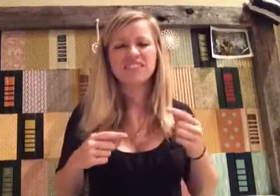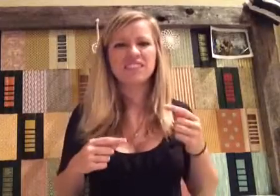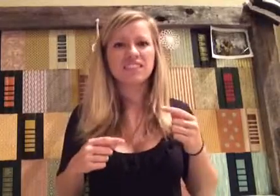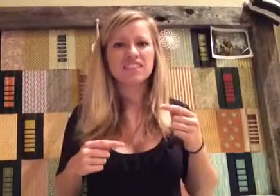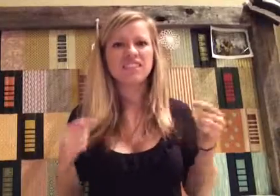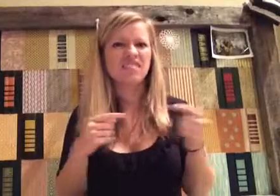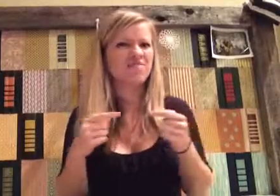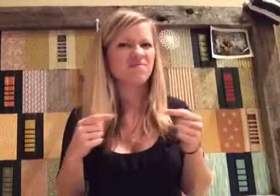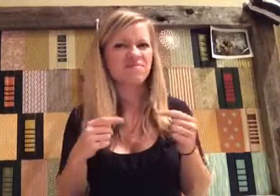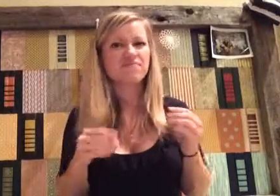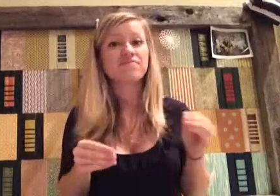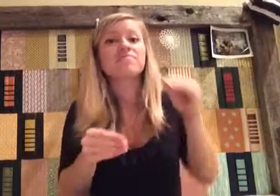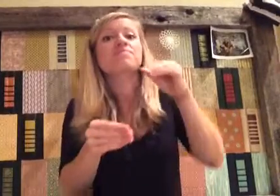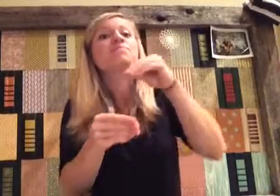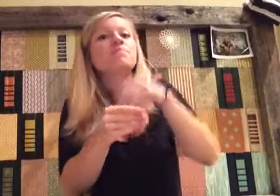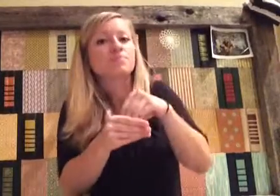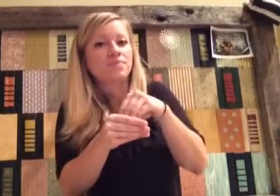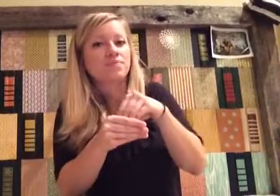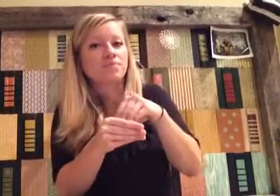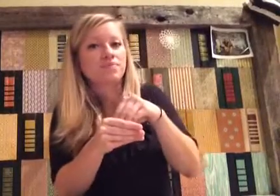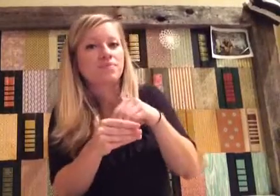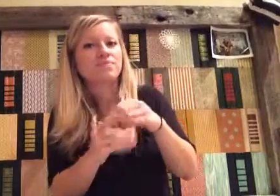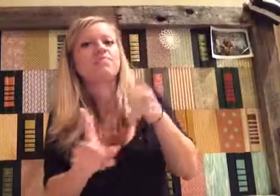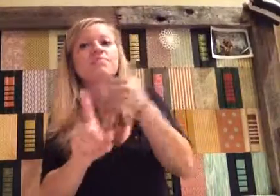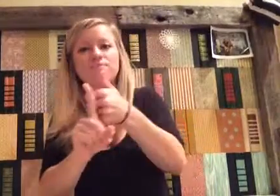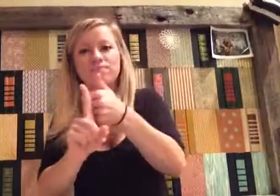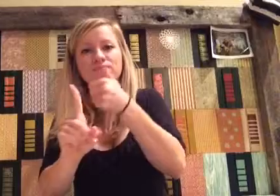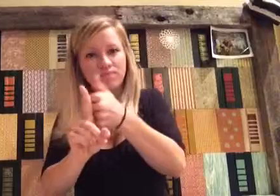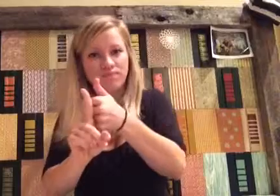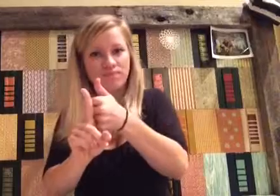anything else. Therefore, it is person versus self.